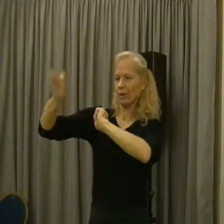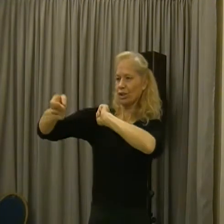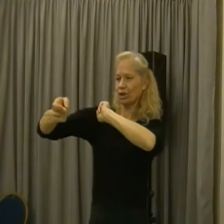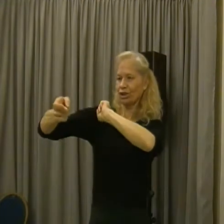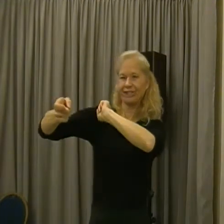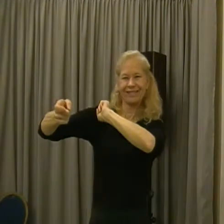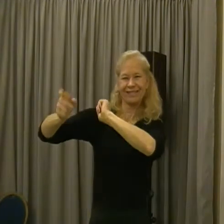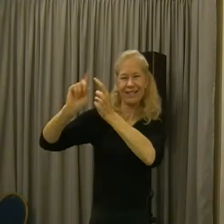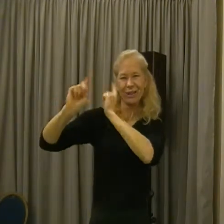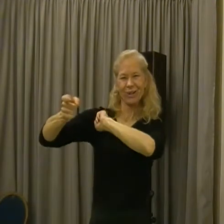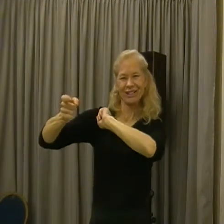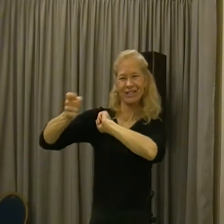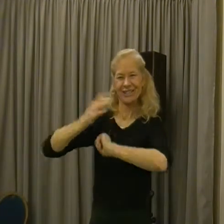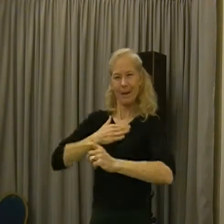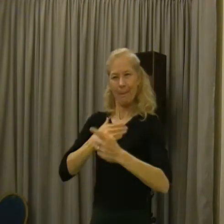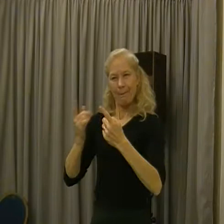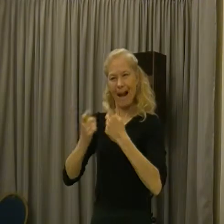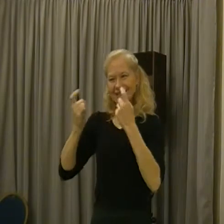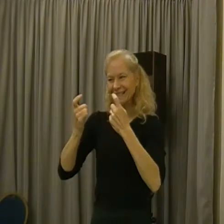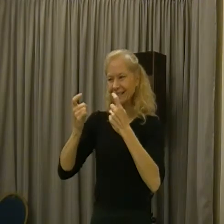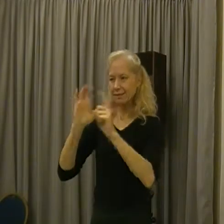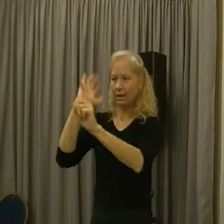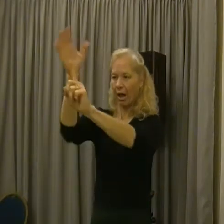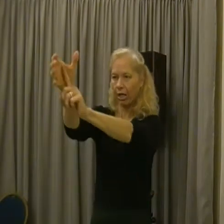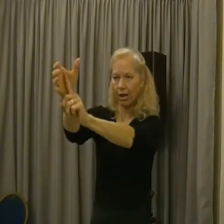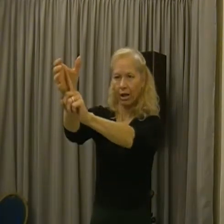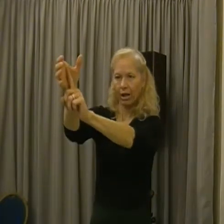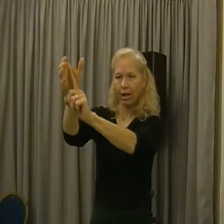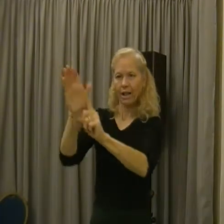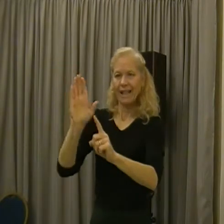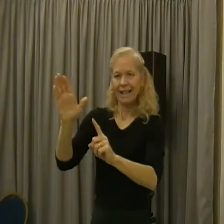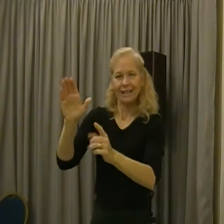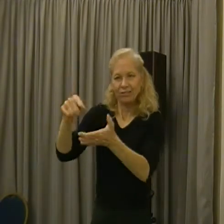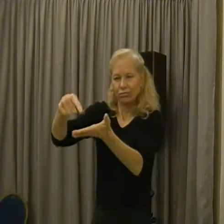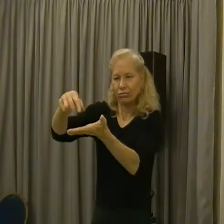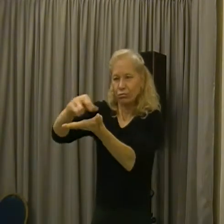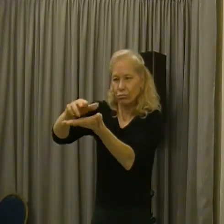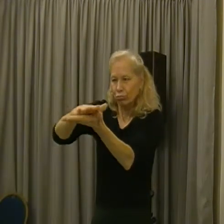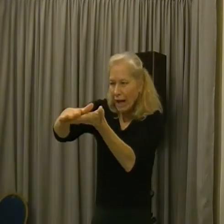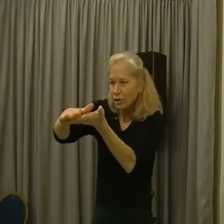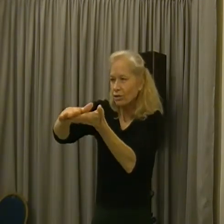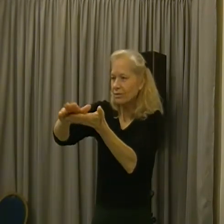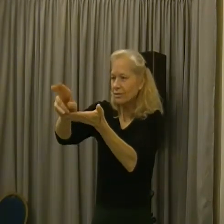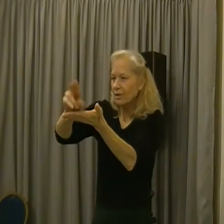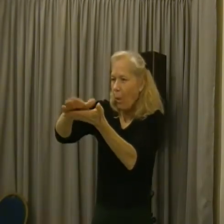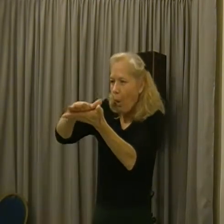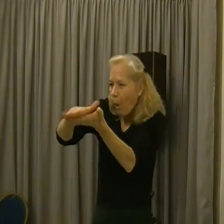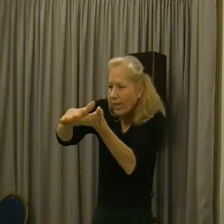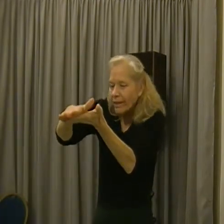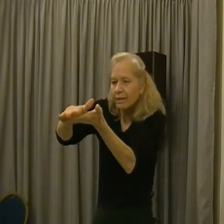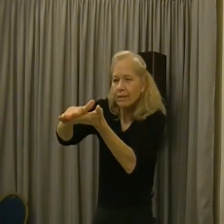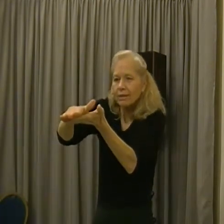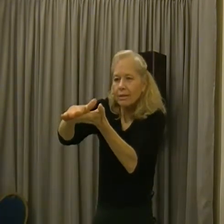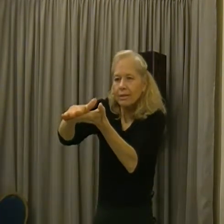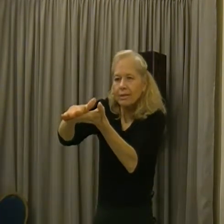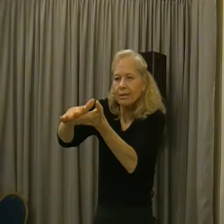And I have that assurance. And that's why Romans 5:1 says, therefore, being justified by faith, we have what? Peace with